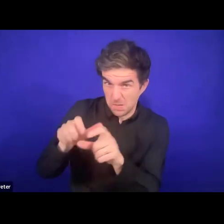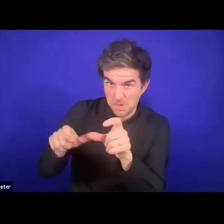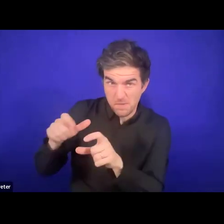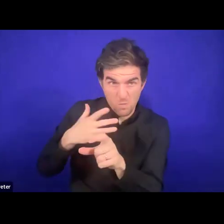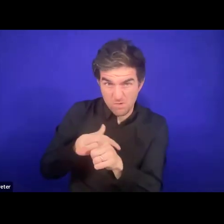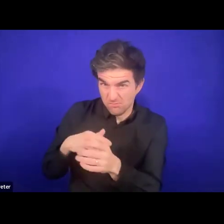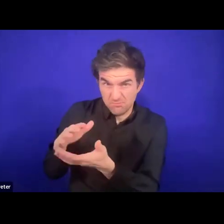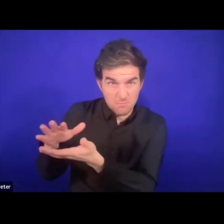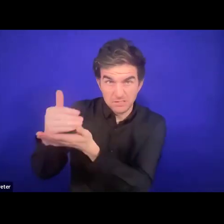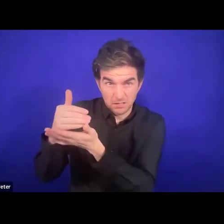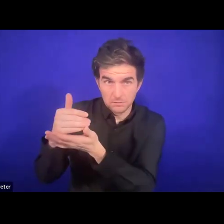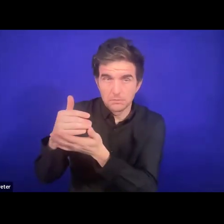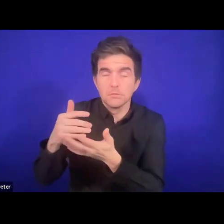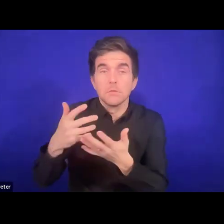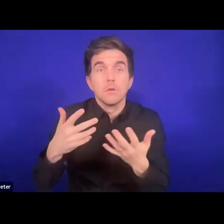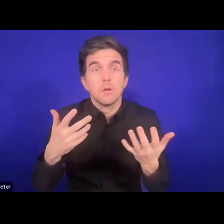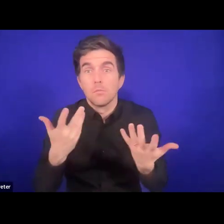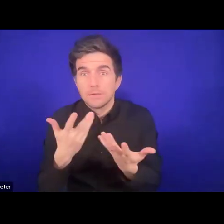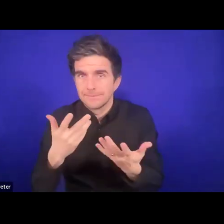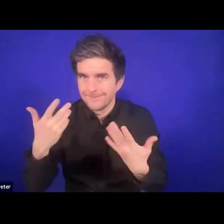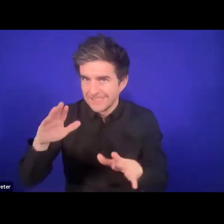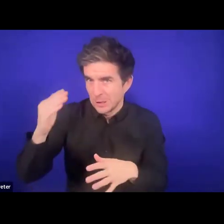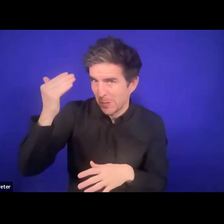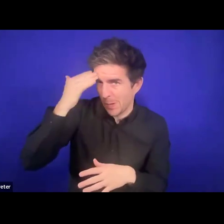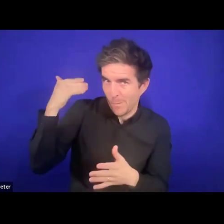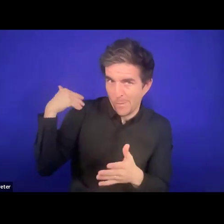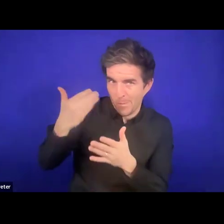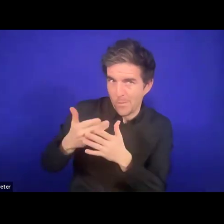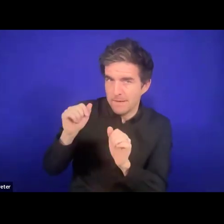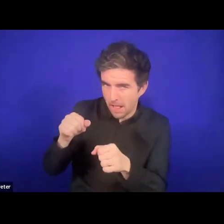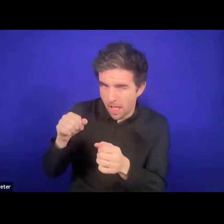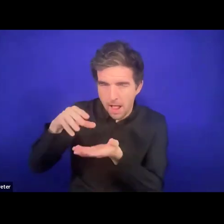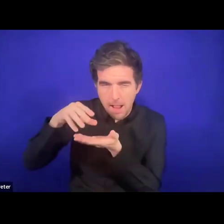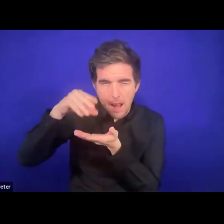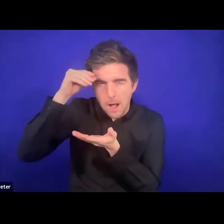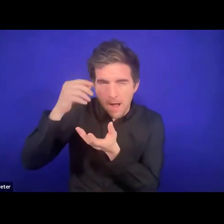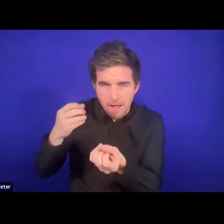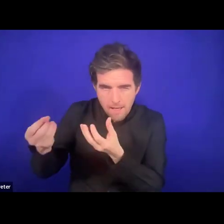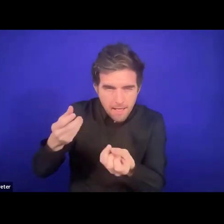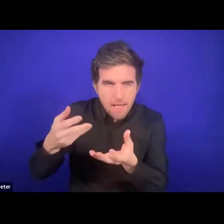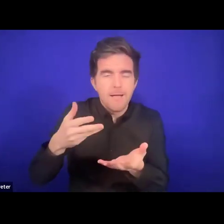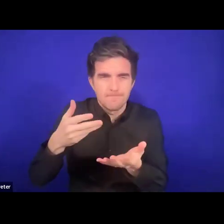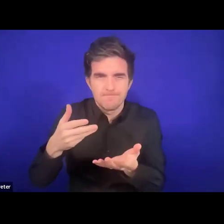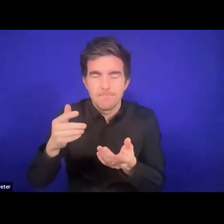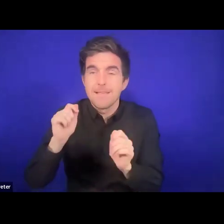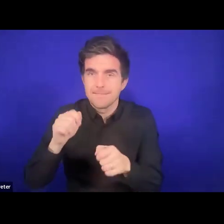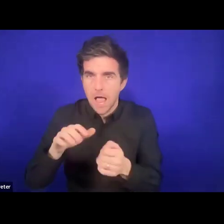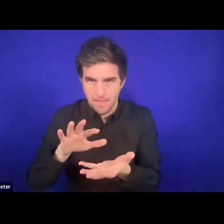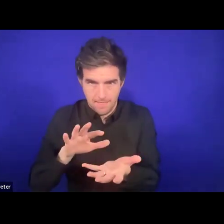Mozambique faces recurrent droughts, floods, and cyclones all the pack. And in that context, women,